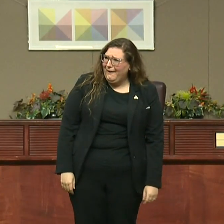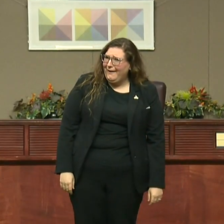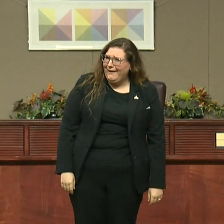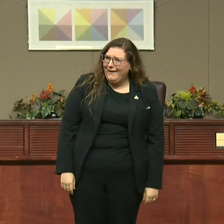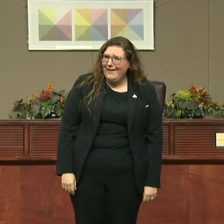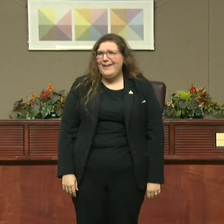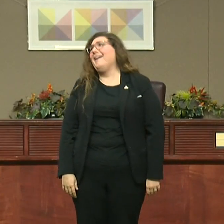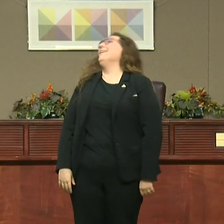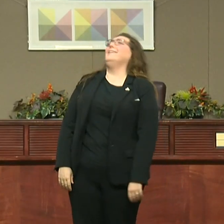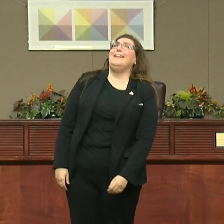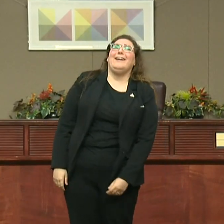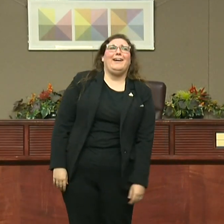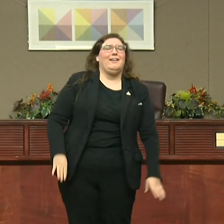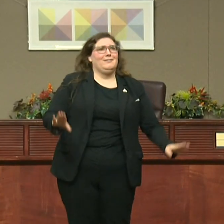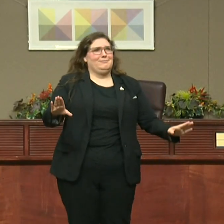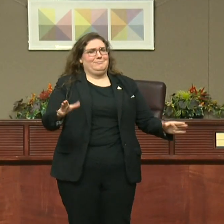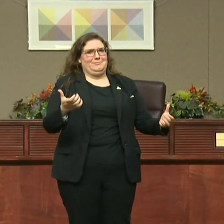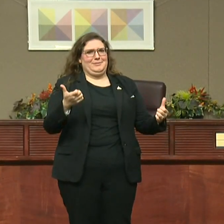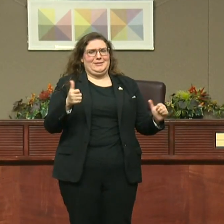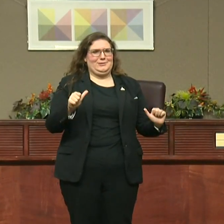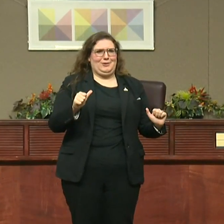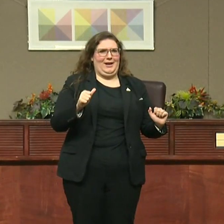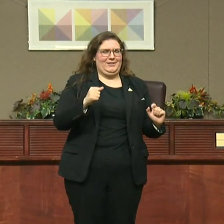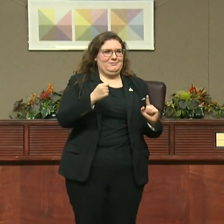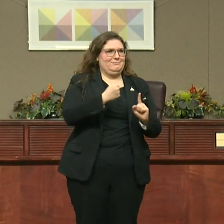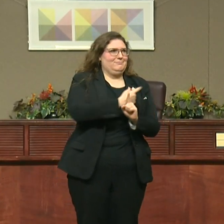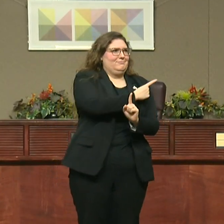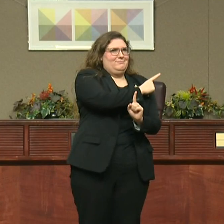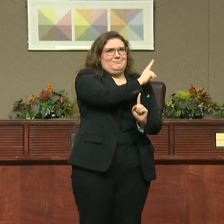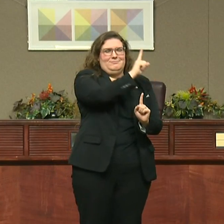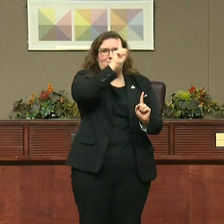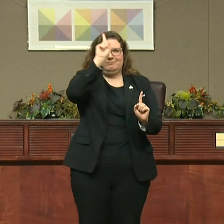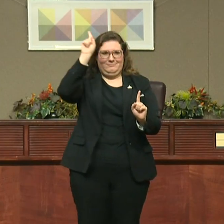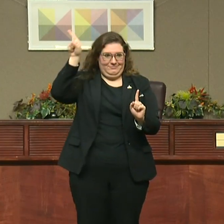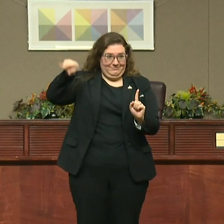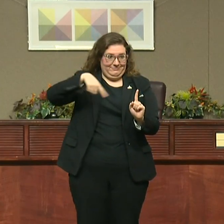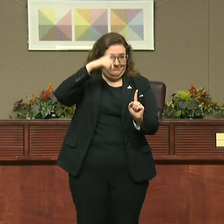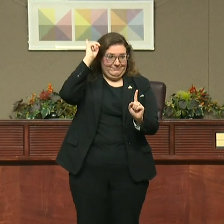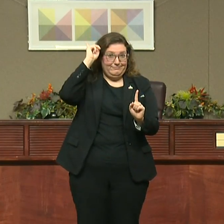So let me talk a little bit about what I was supposed to talk about as well.